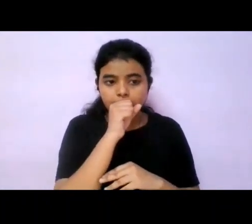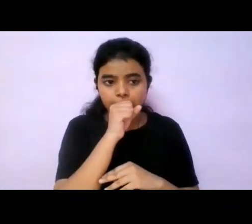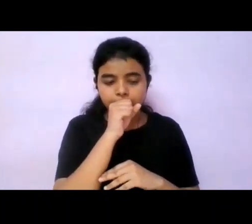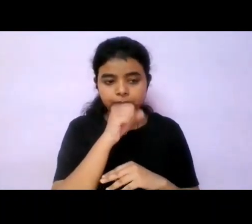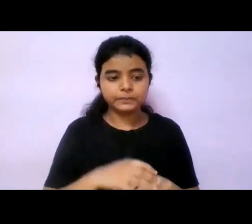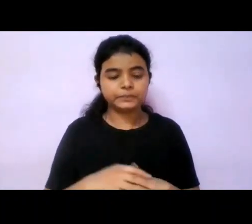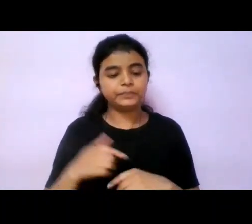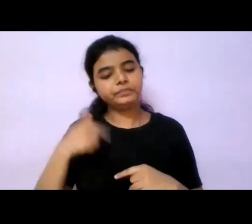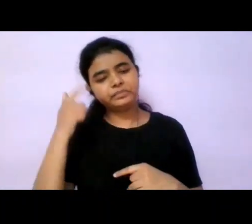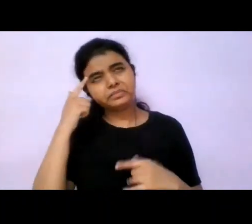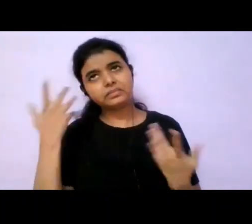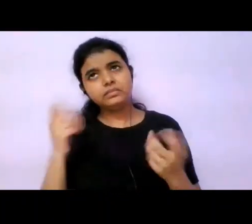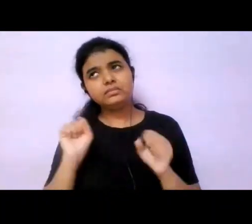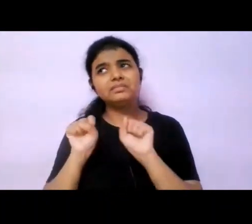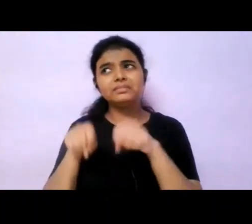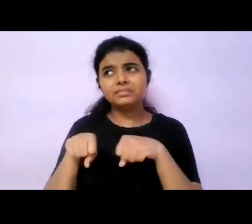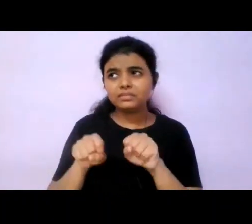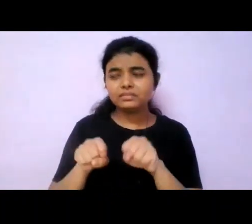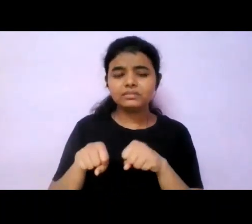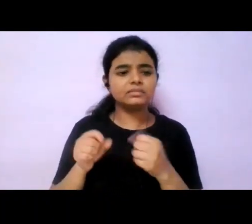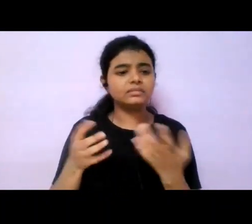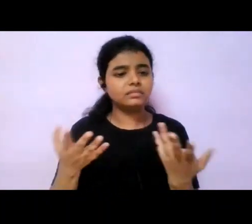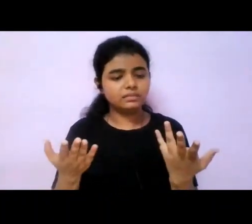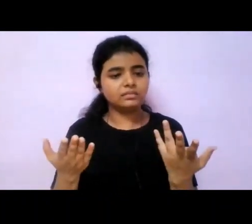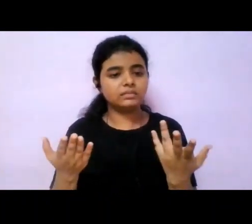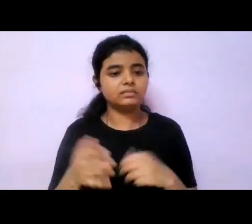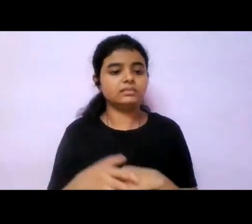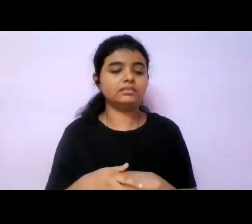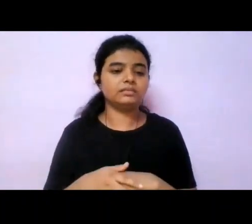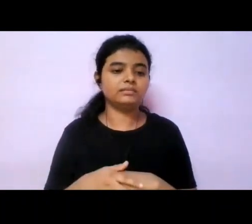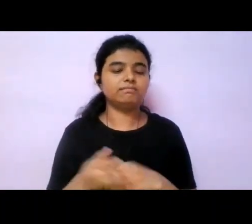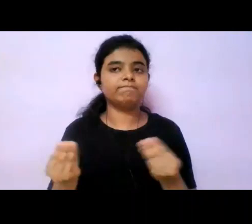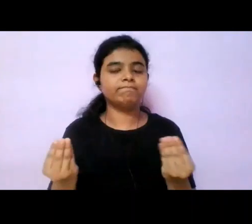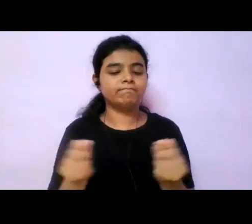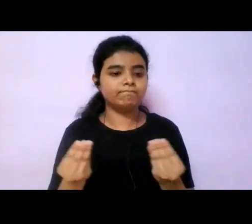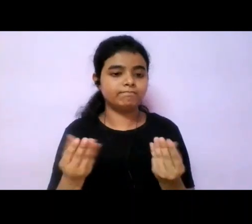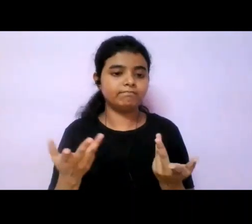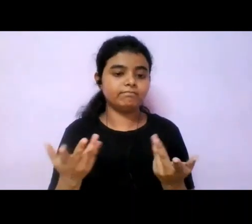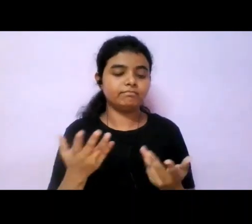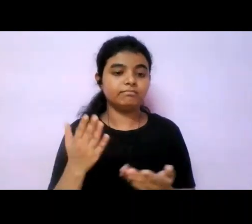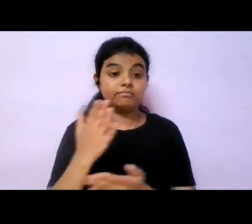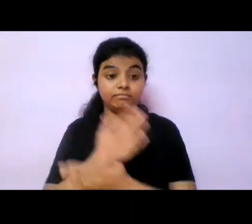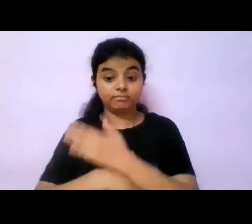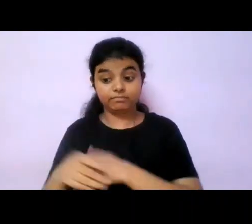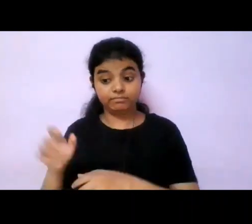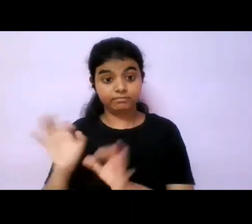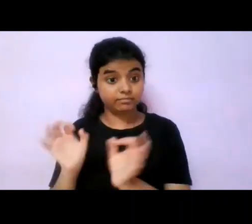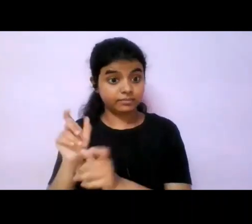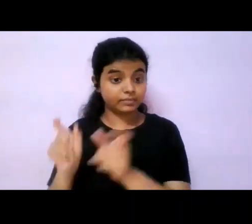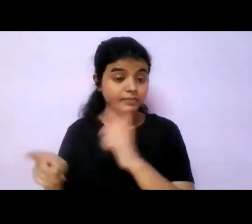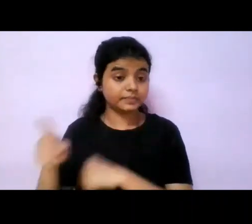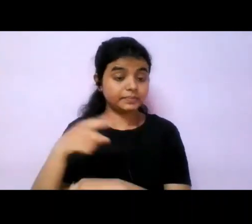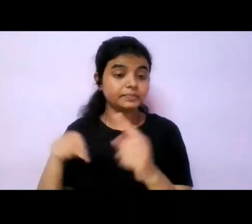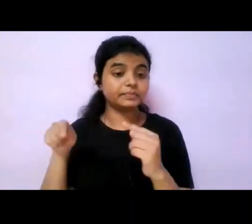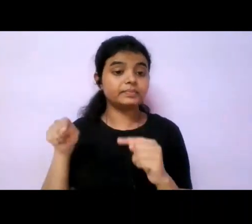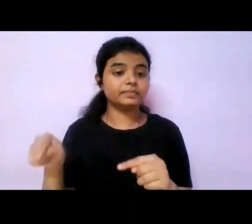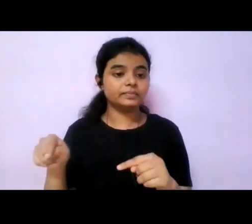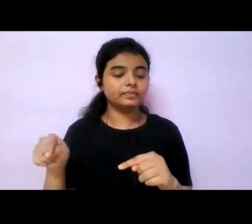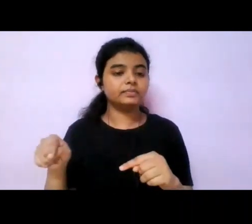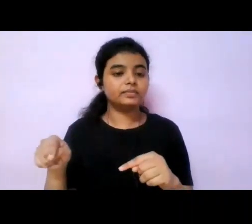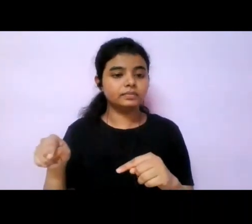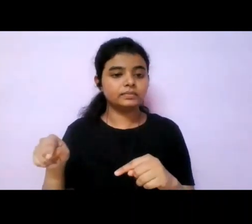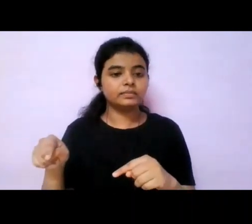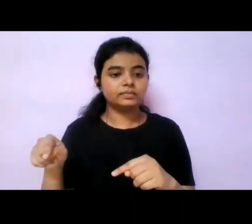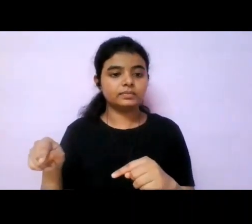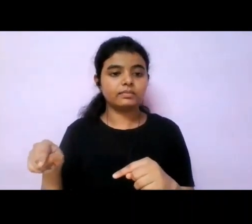I mean, yes, if that was the case, mostly instigated by non-disabled people. But I think, again, one of the things we